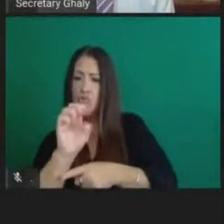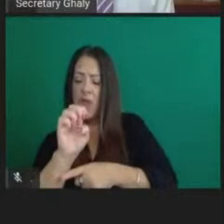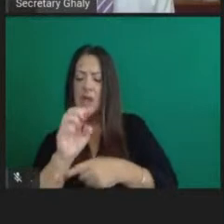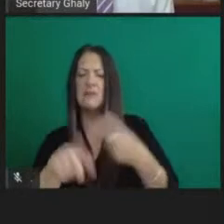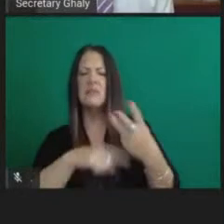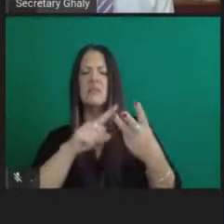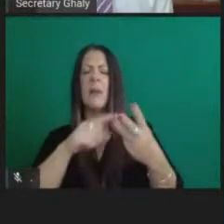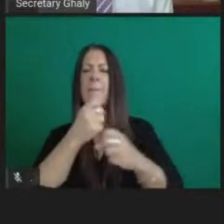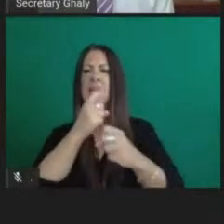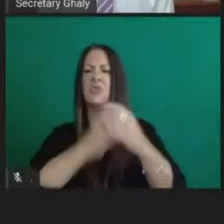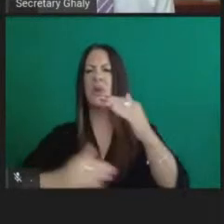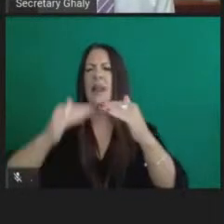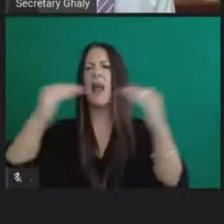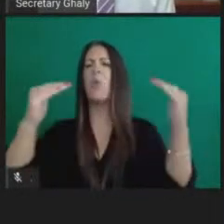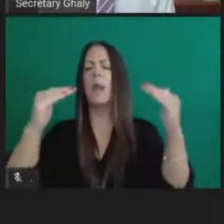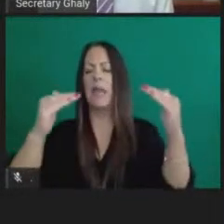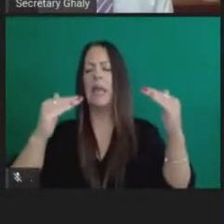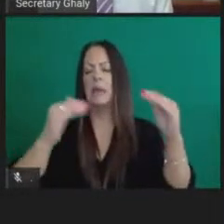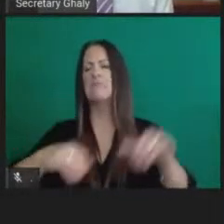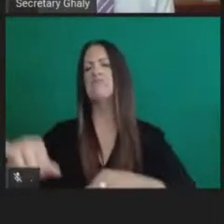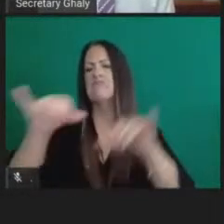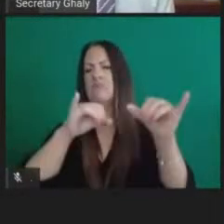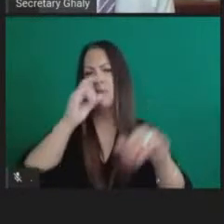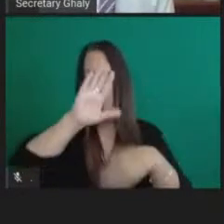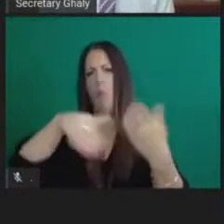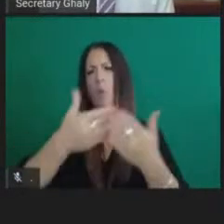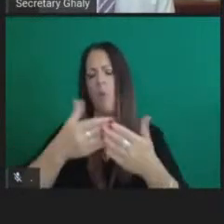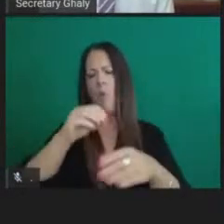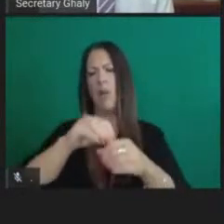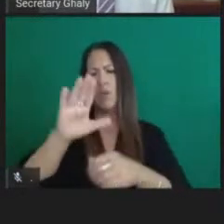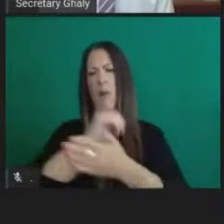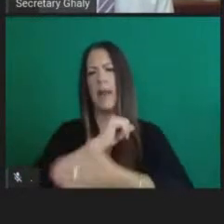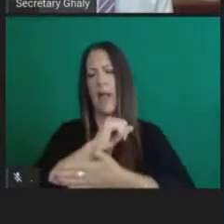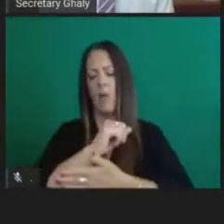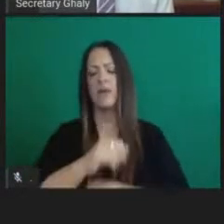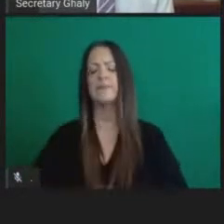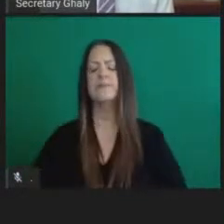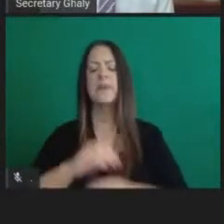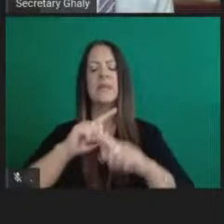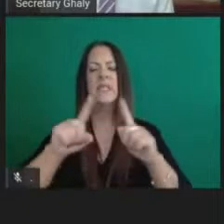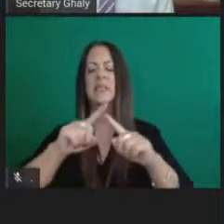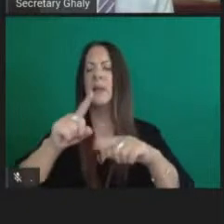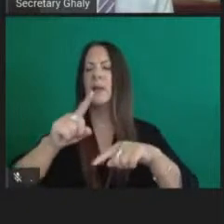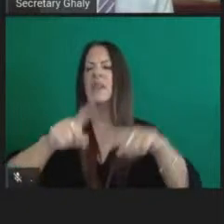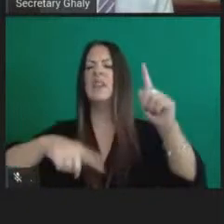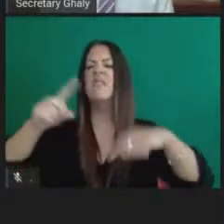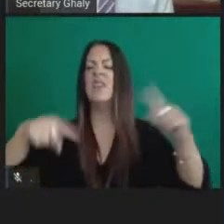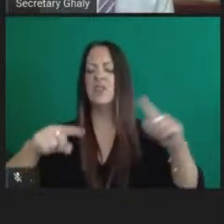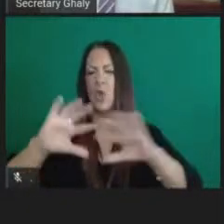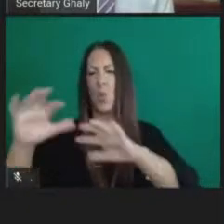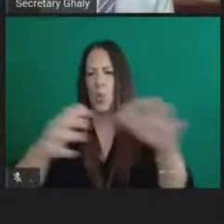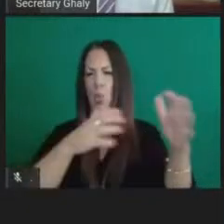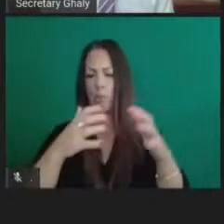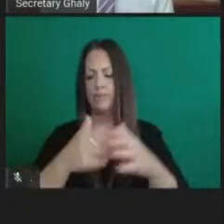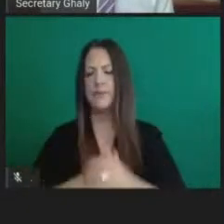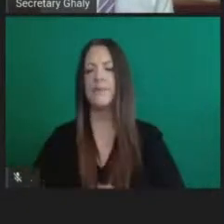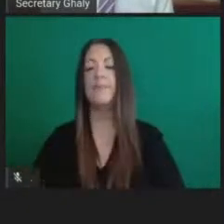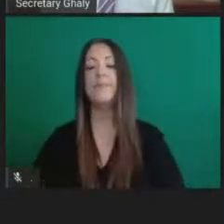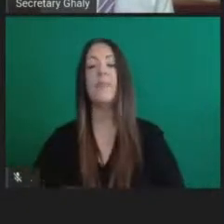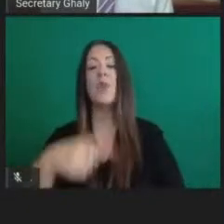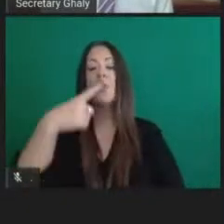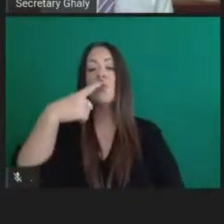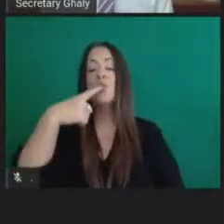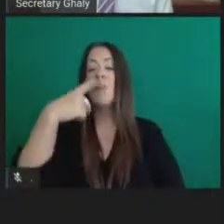So today, just again, reminder that we have 4 tiers: widespread purple, substantial, which is red,